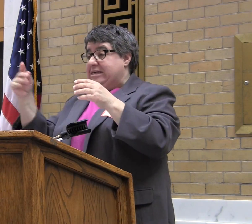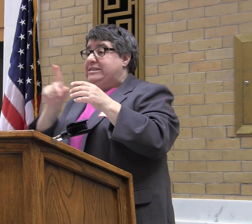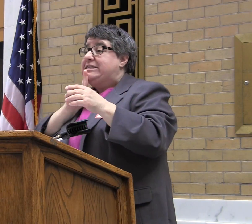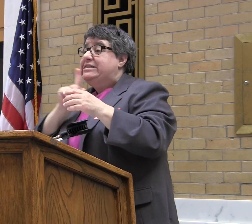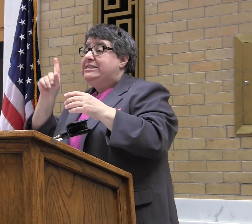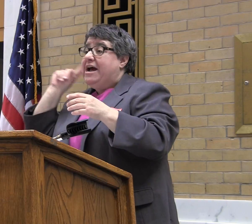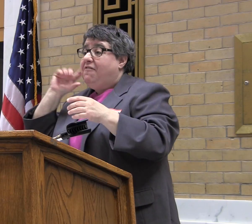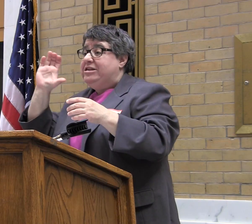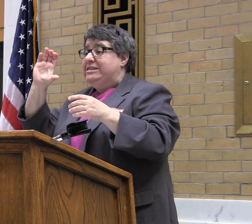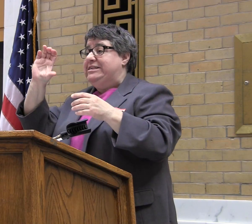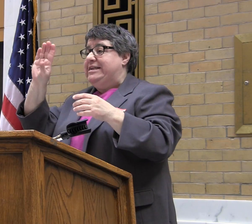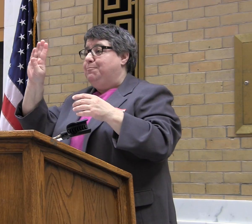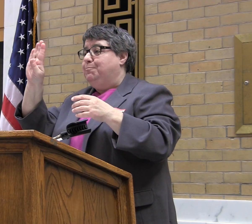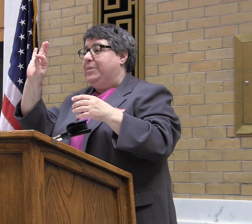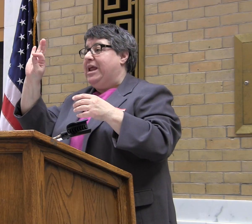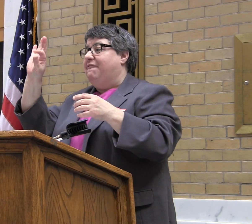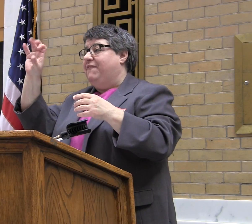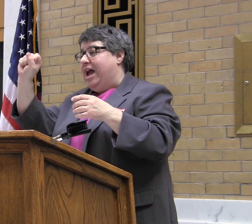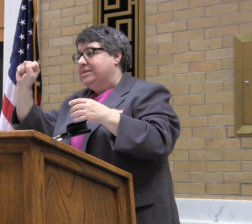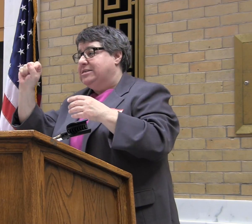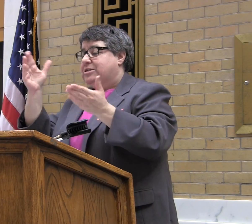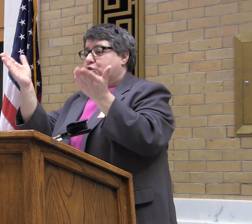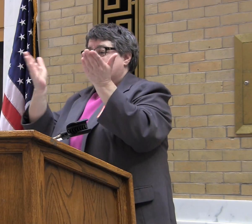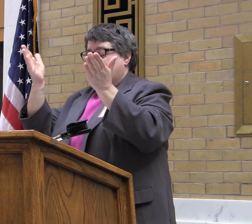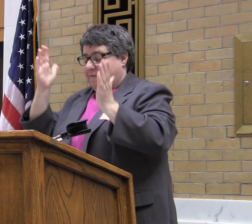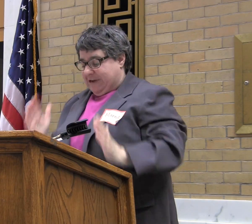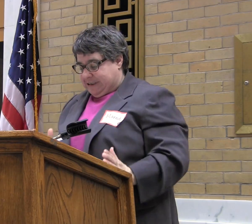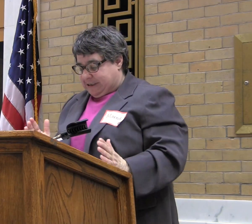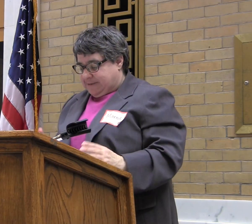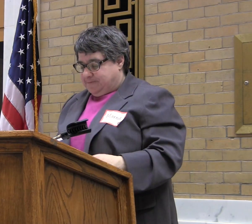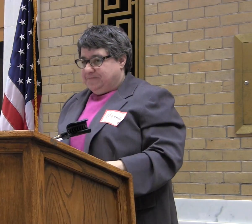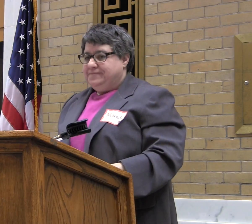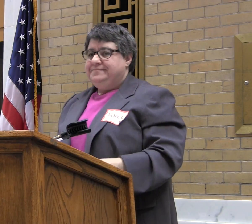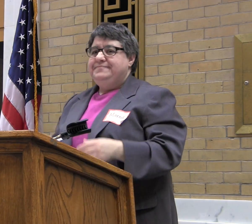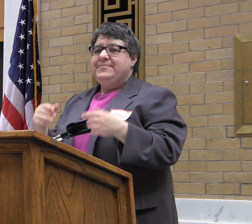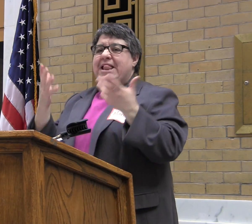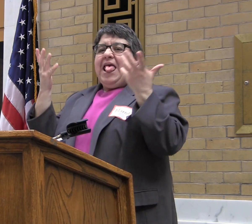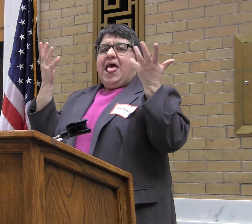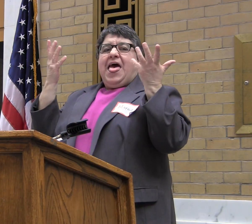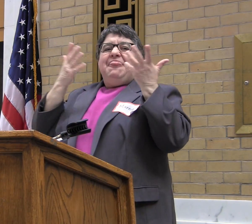linguistically competent therapists, and CBFS services.